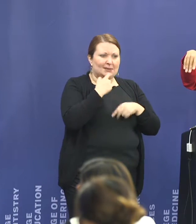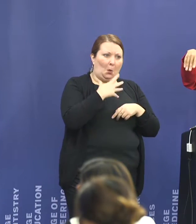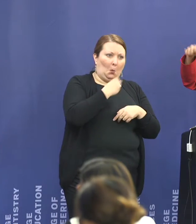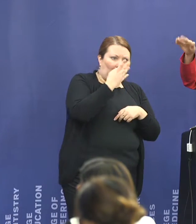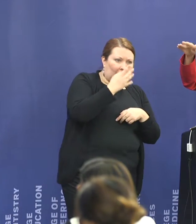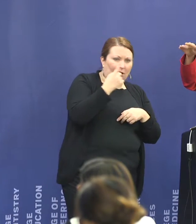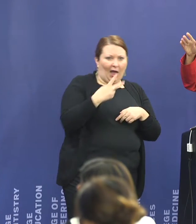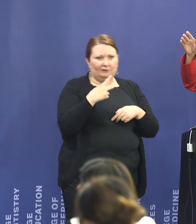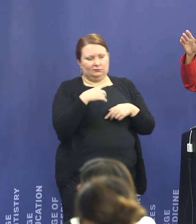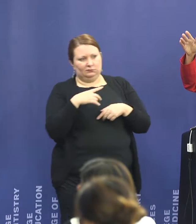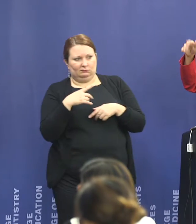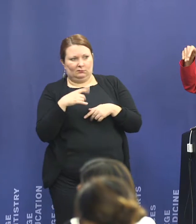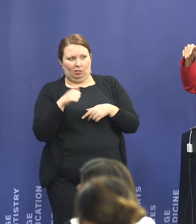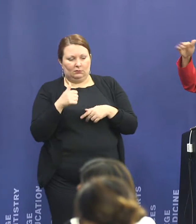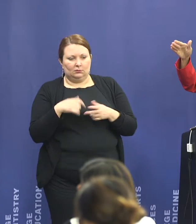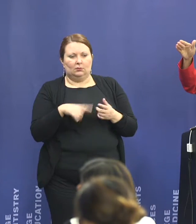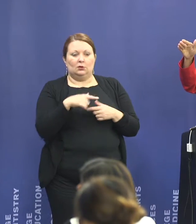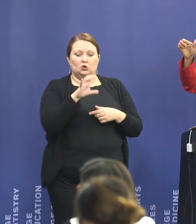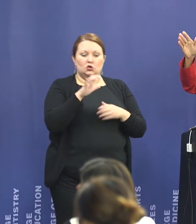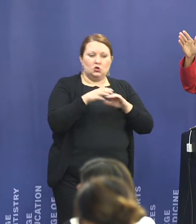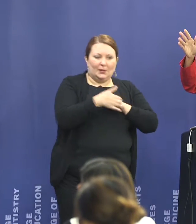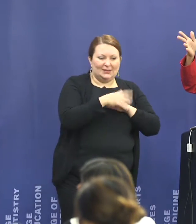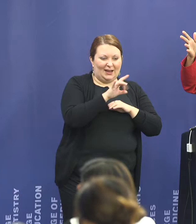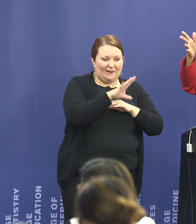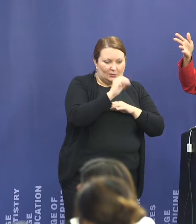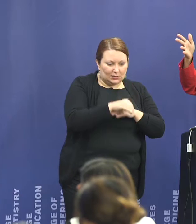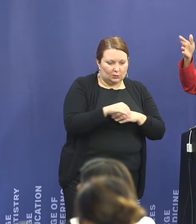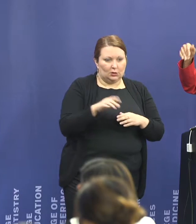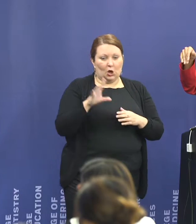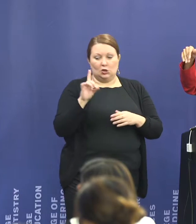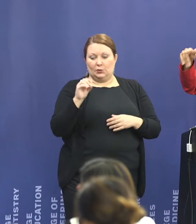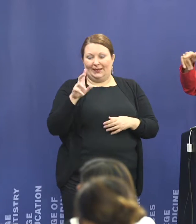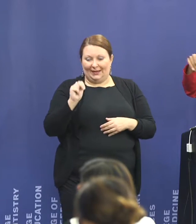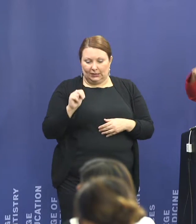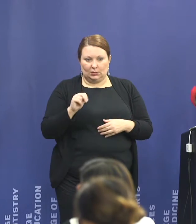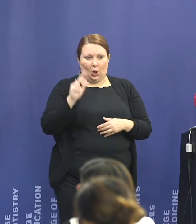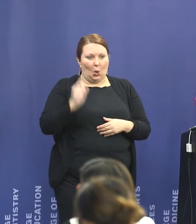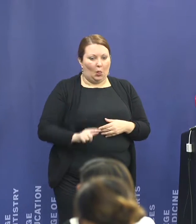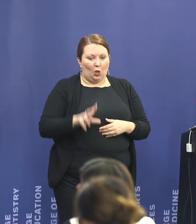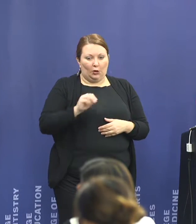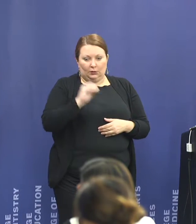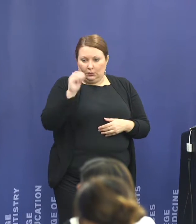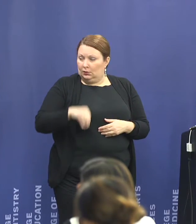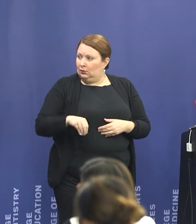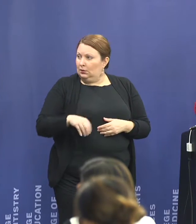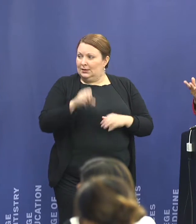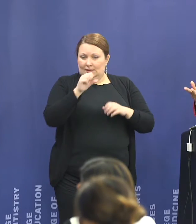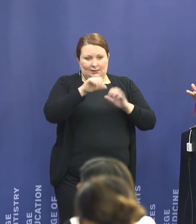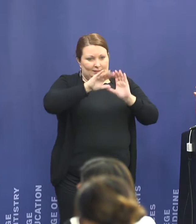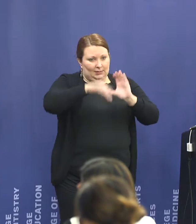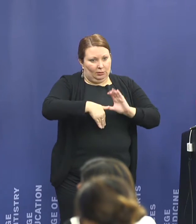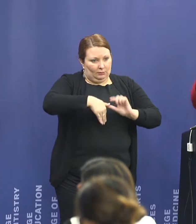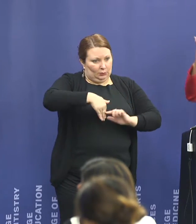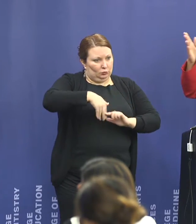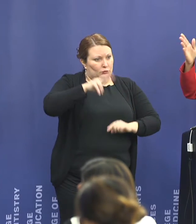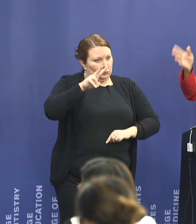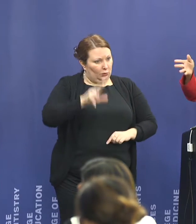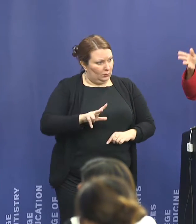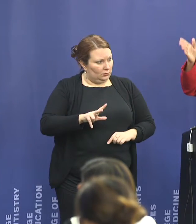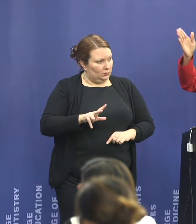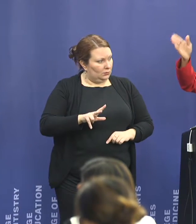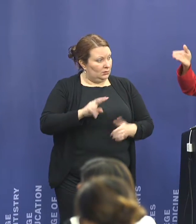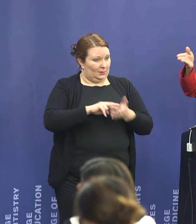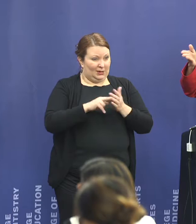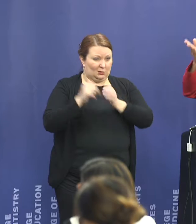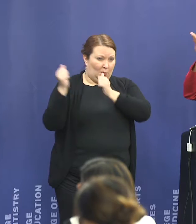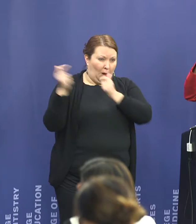that they're white, but for Cubans, it's 85%. For Dominicans, we have the lowest, 30%. And then for South American, it's 2/3. Does it